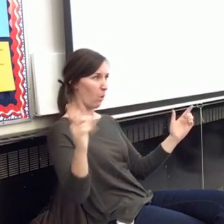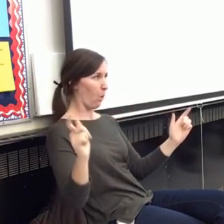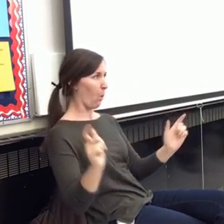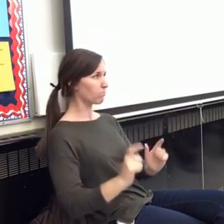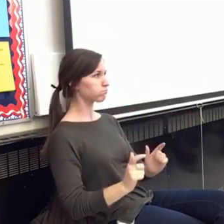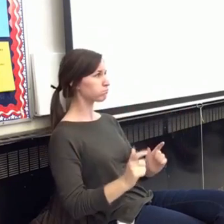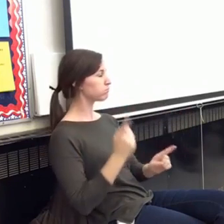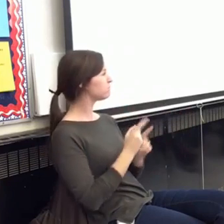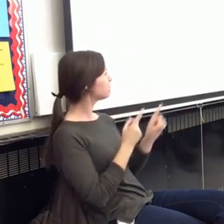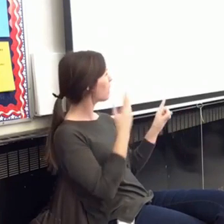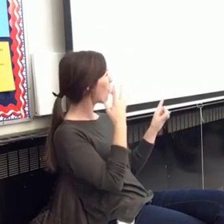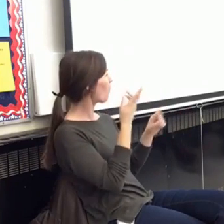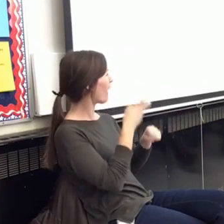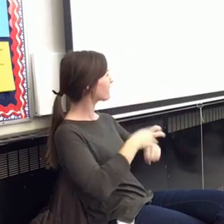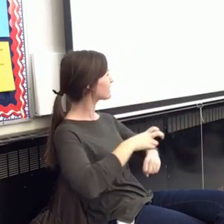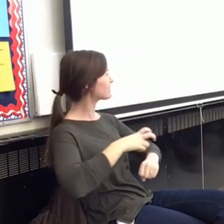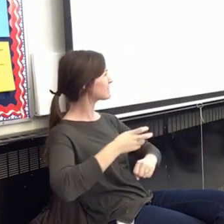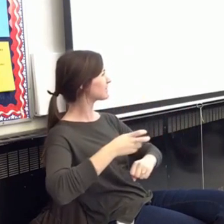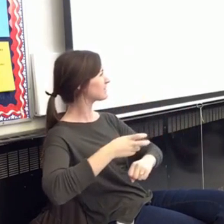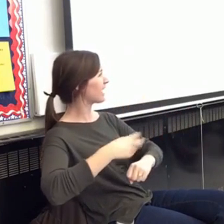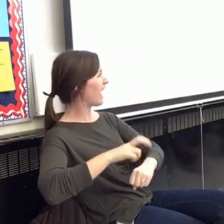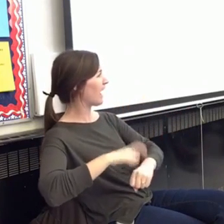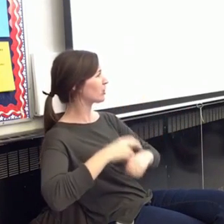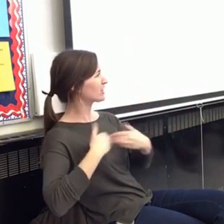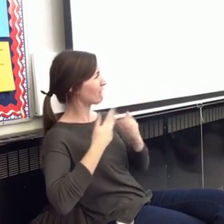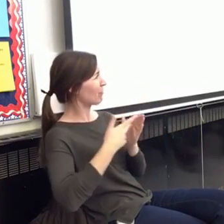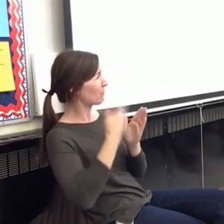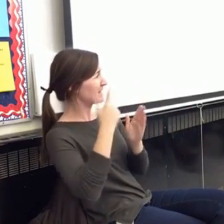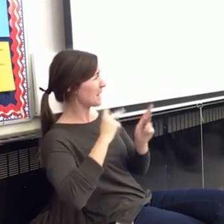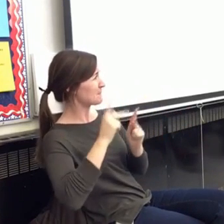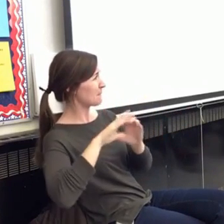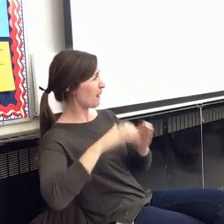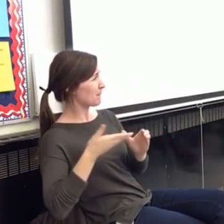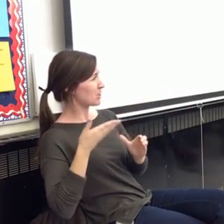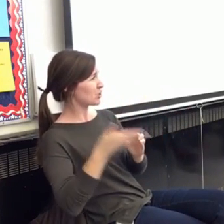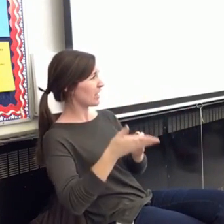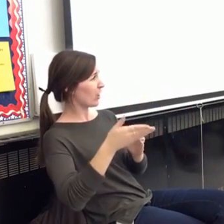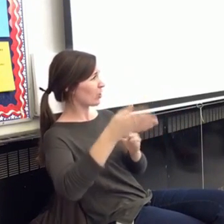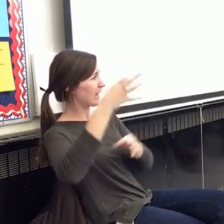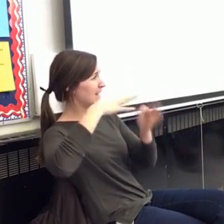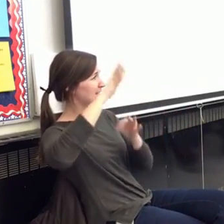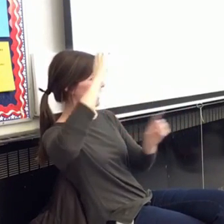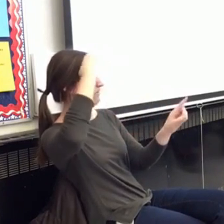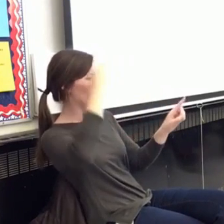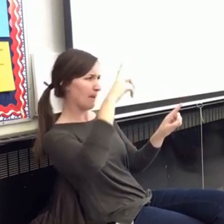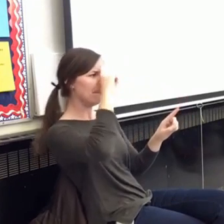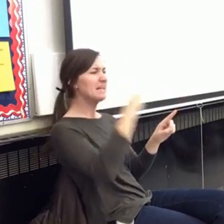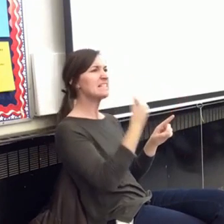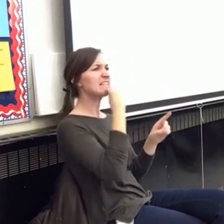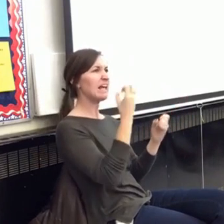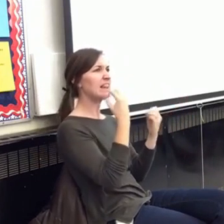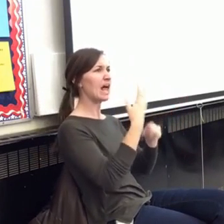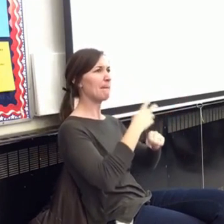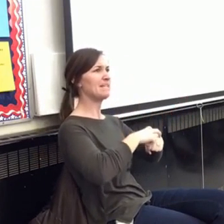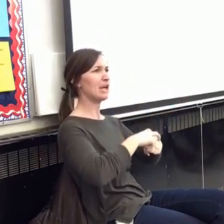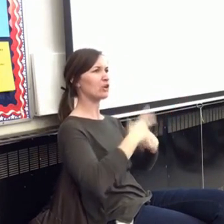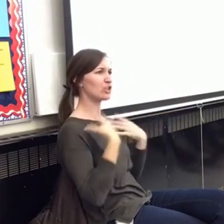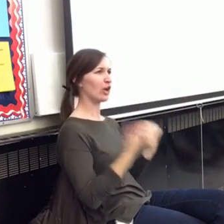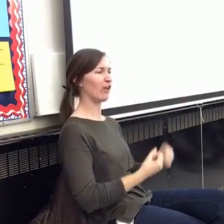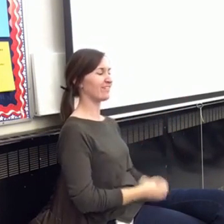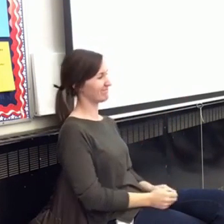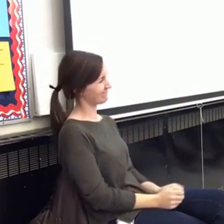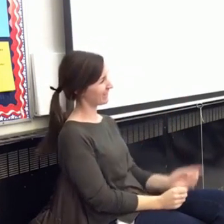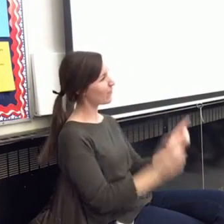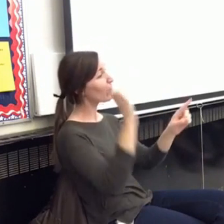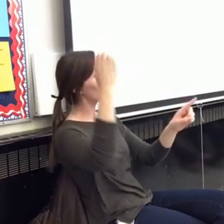have almost 3 times the population of Europe? Because they eat so many potatoes. They're good for you. Well, Europe